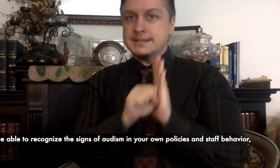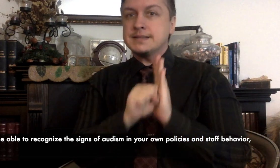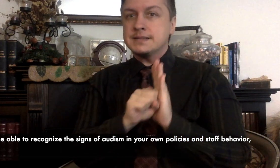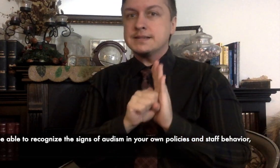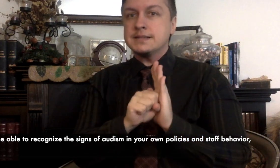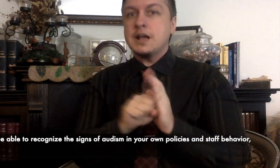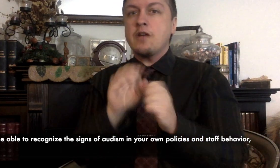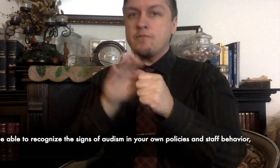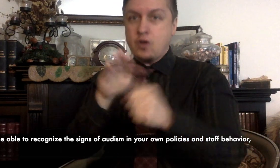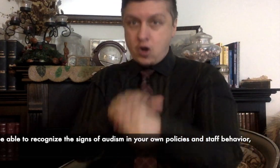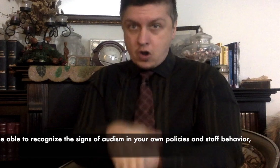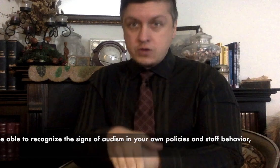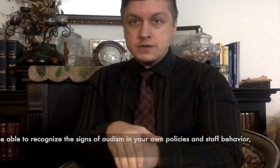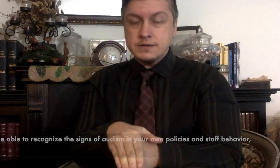behavior.